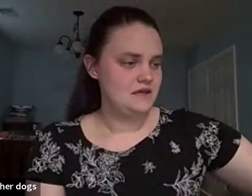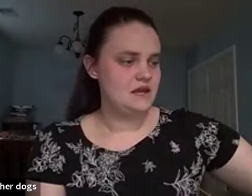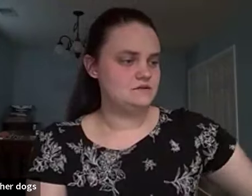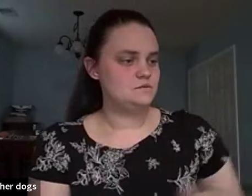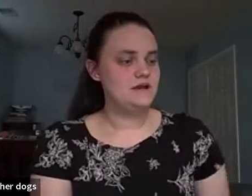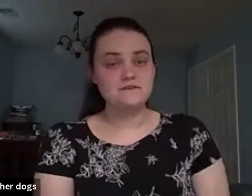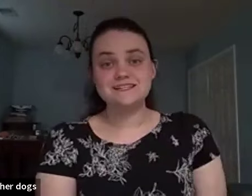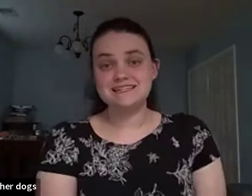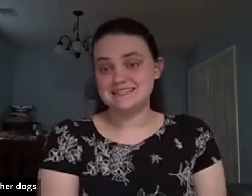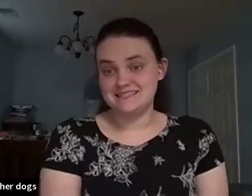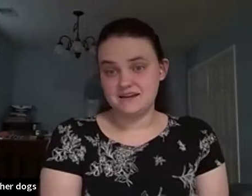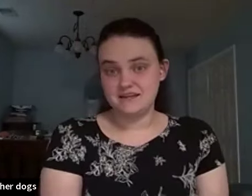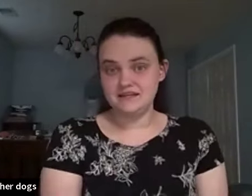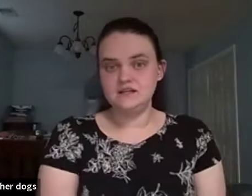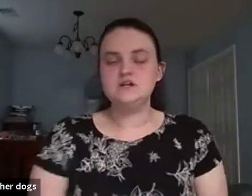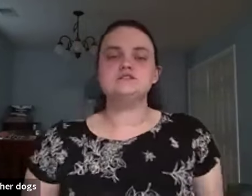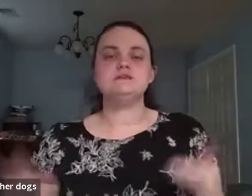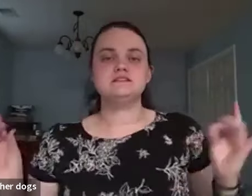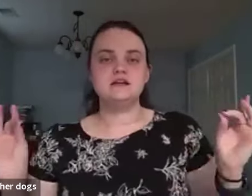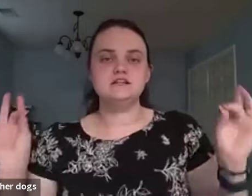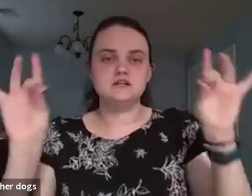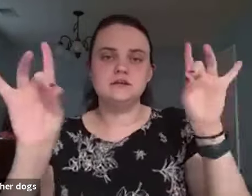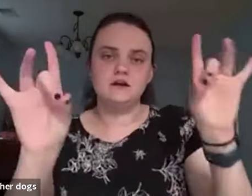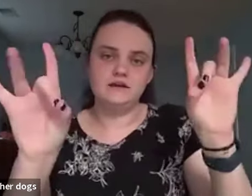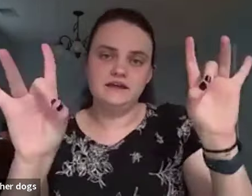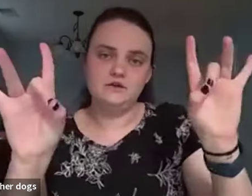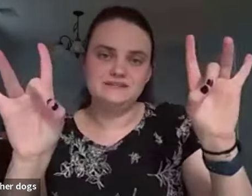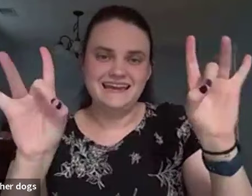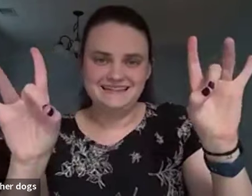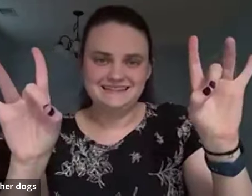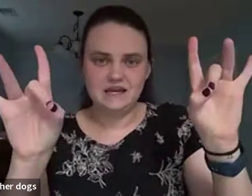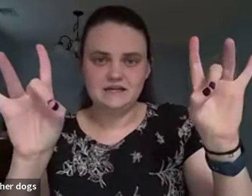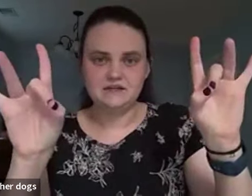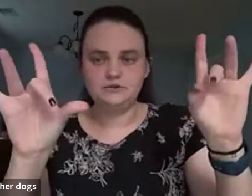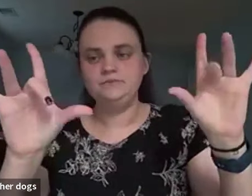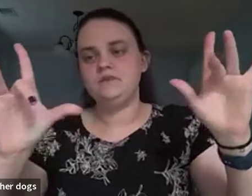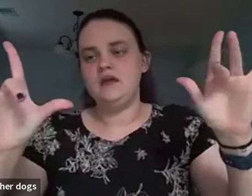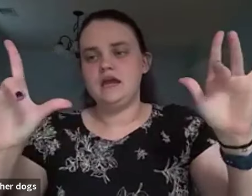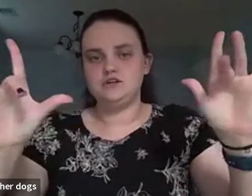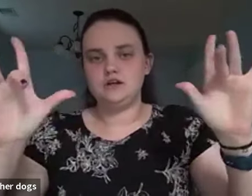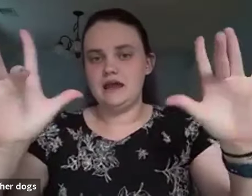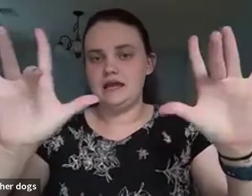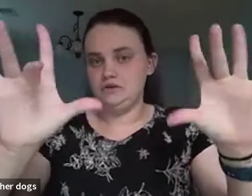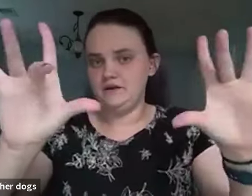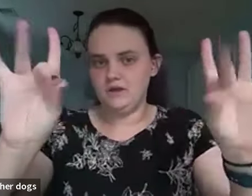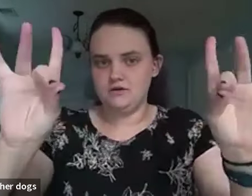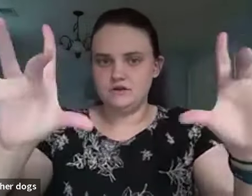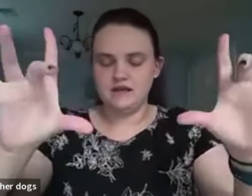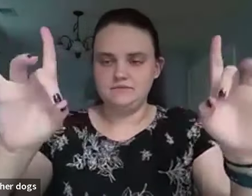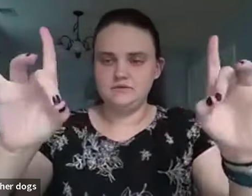The next one we have is excited. So excited is going to be, again, those eights kind of deal. And you let them go. So I keep doing